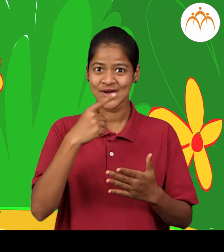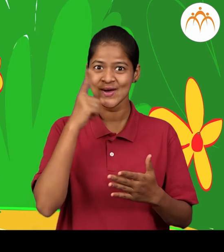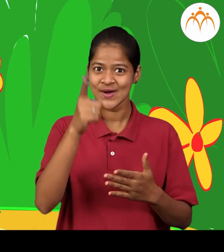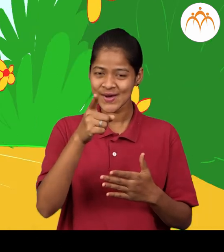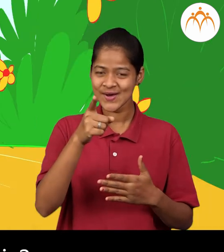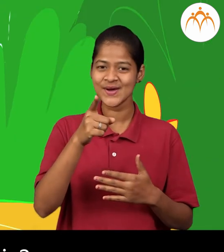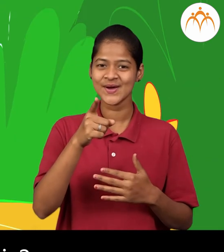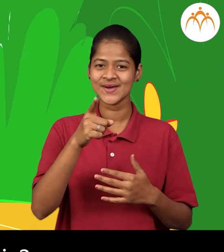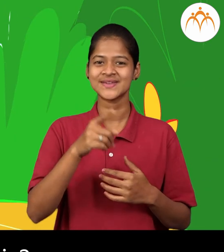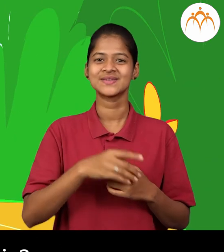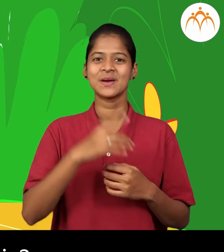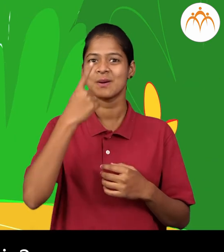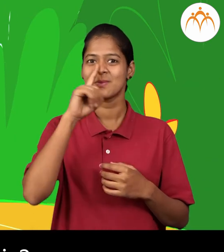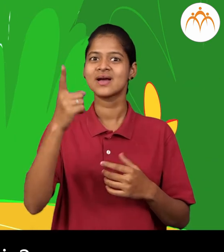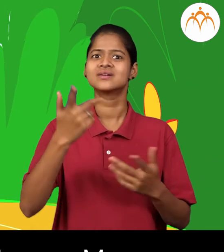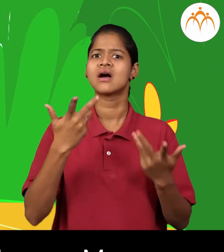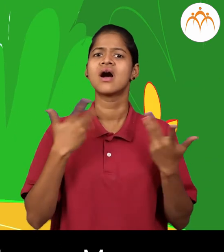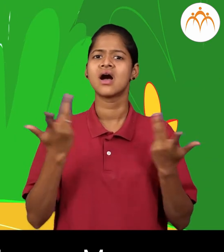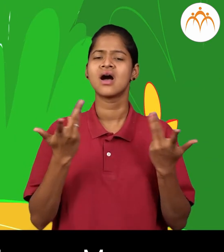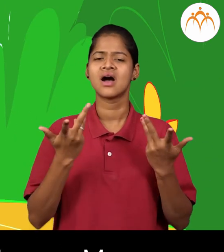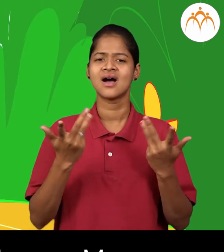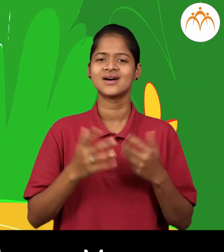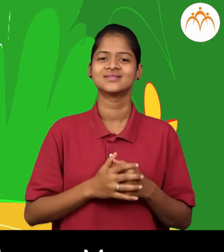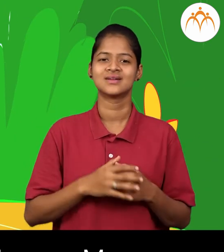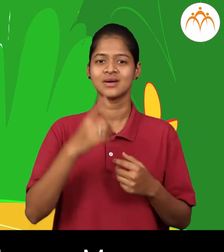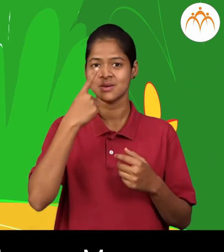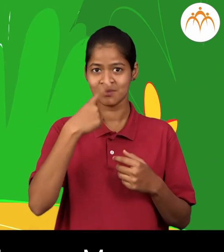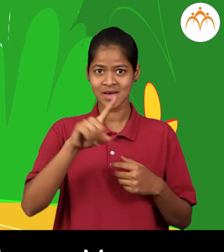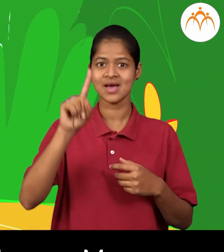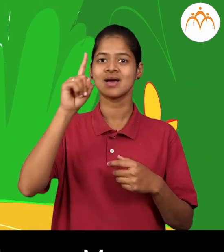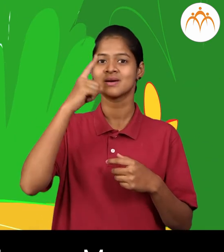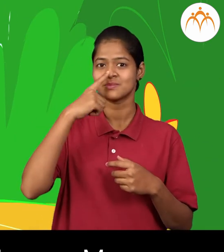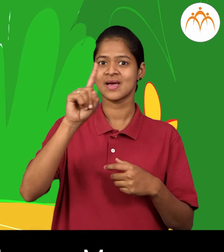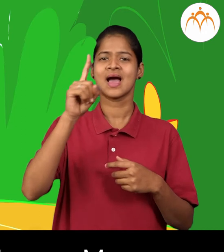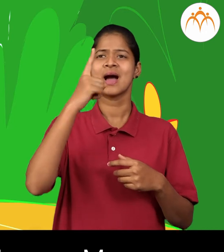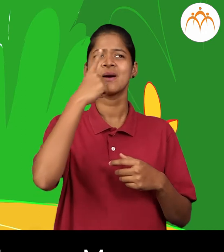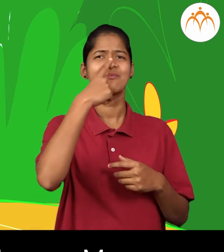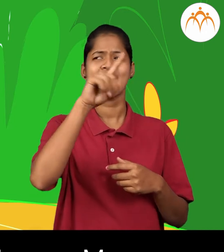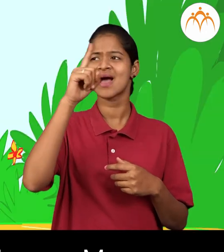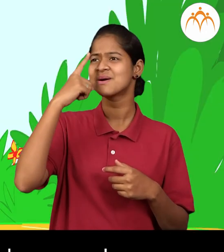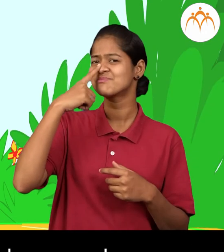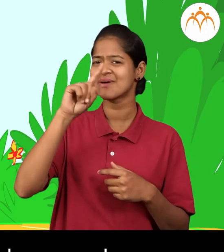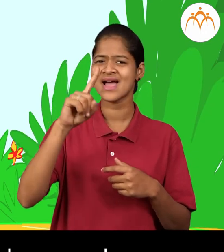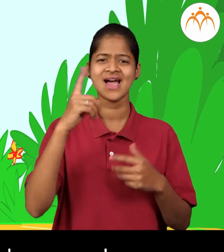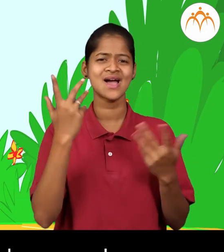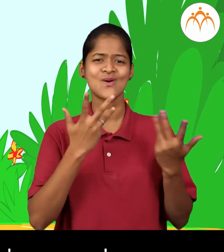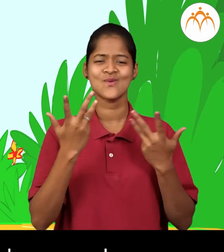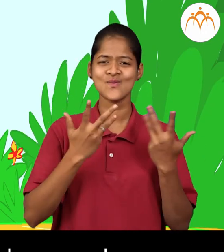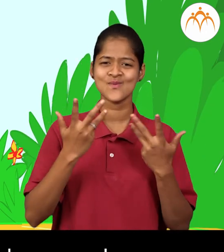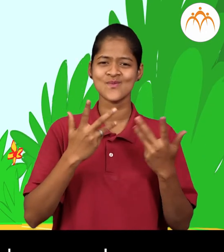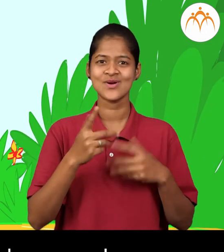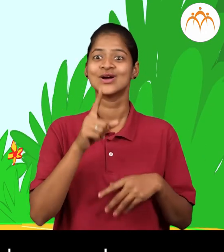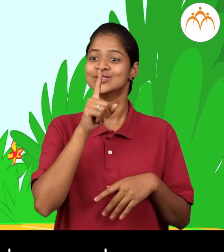Come, who is this? Where is my mom? Mommy, Mommy! Shh!